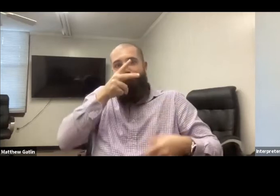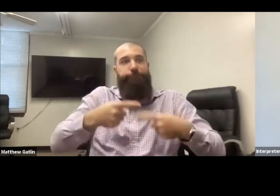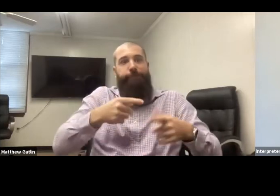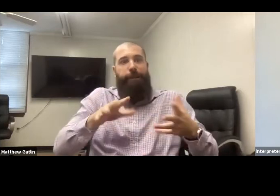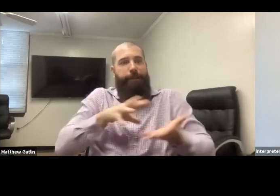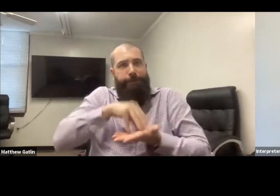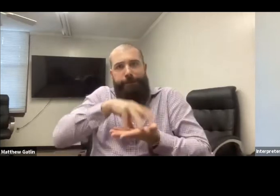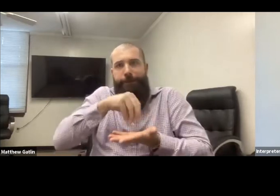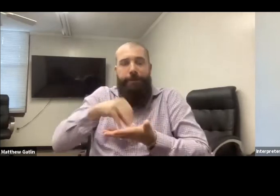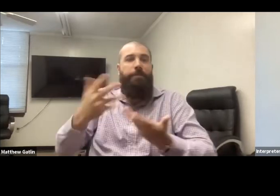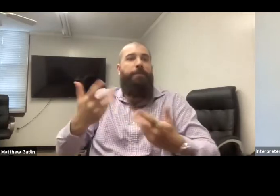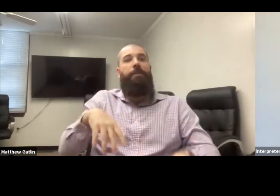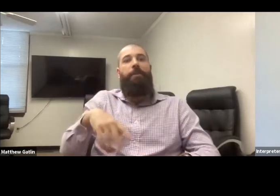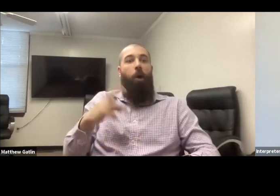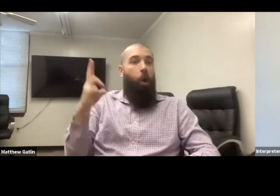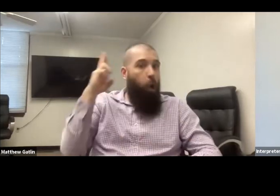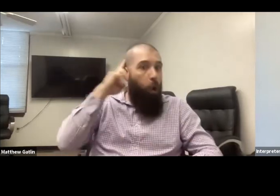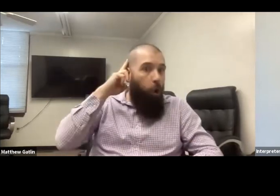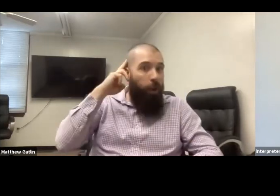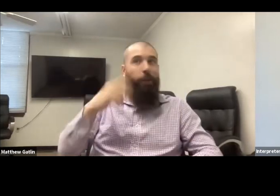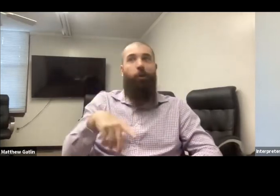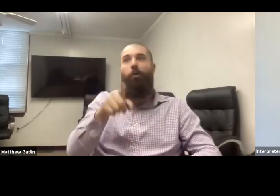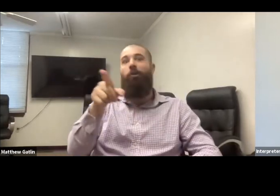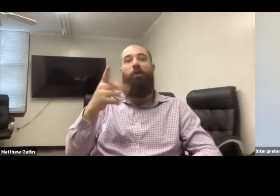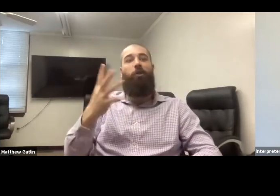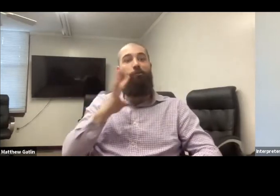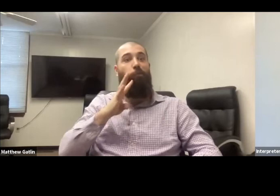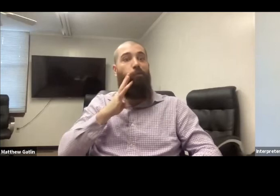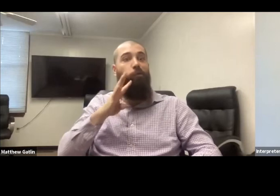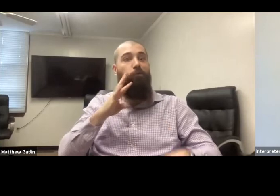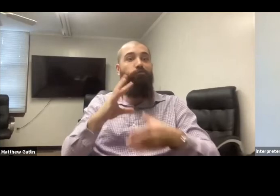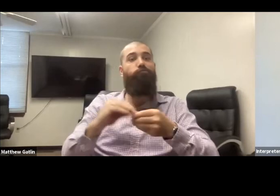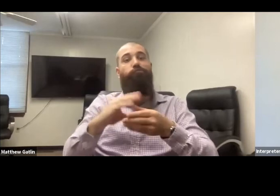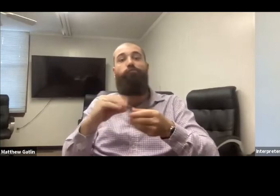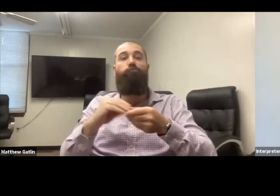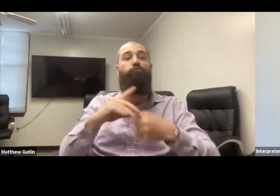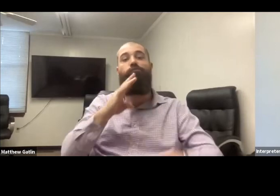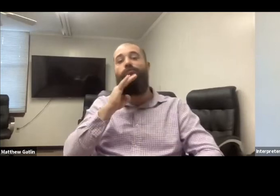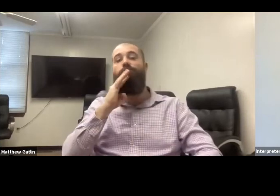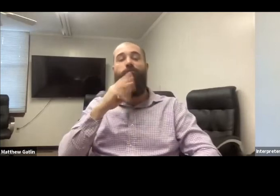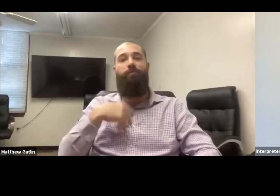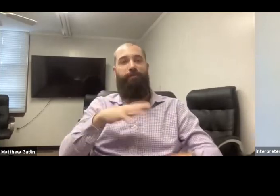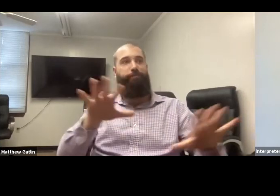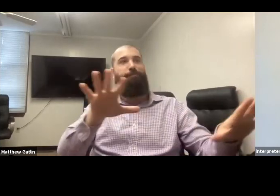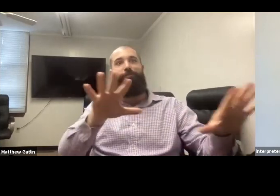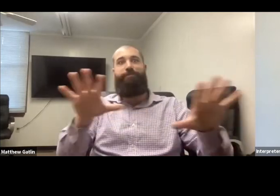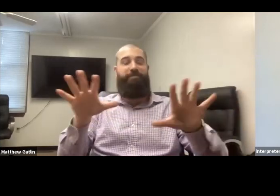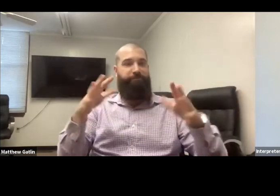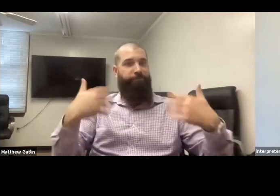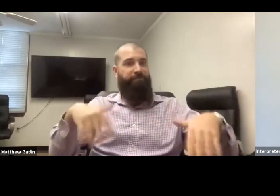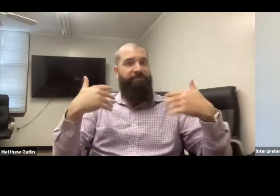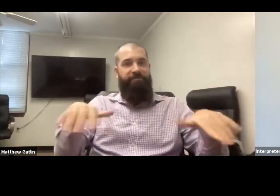new signers, people who just starting to learn to sign, people with cochlear implants, people who spoke for